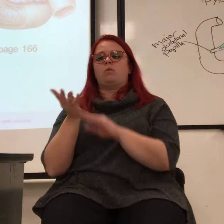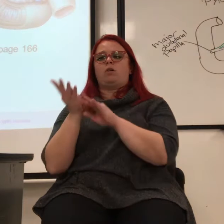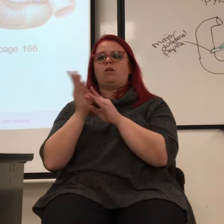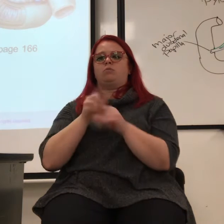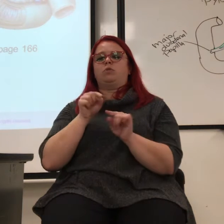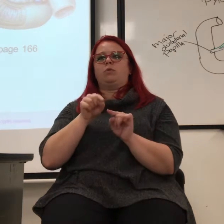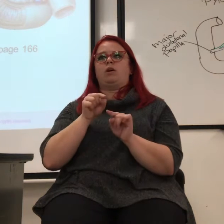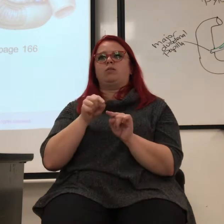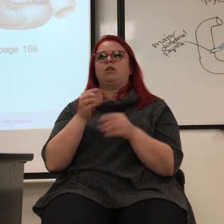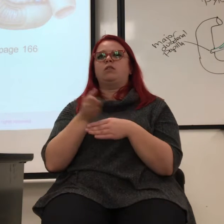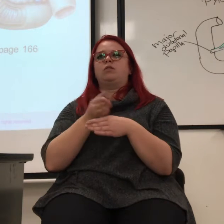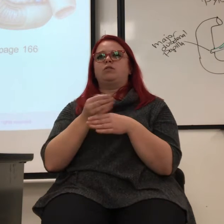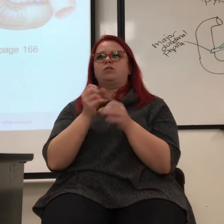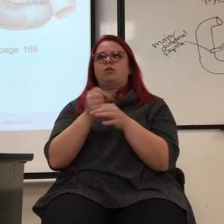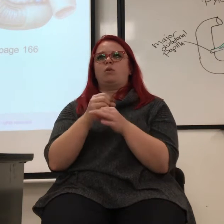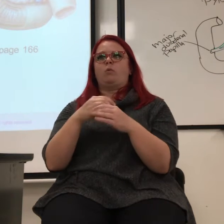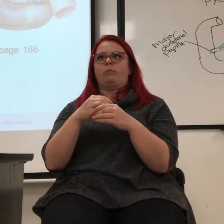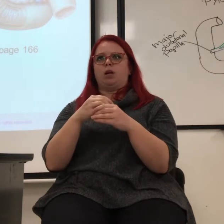opening.